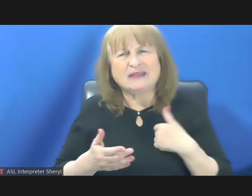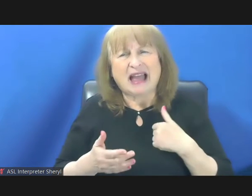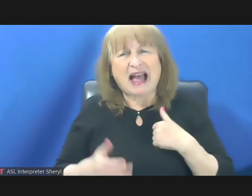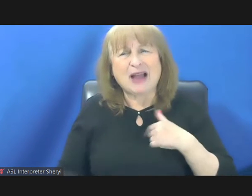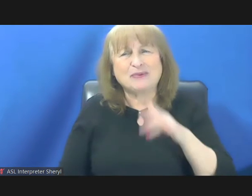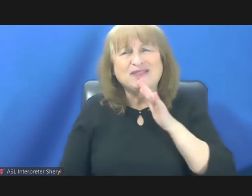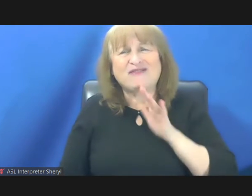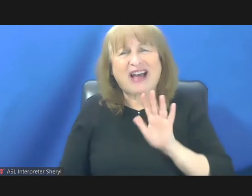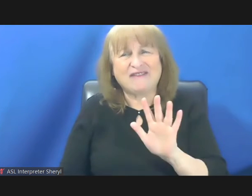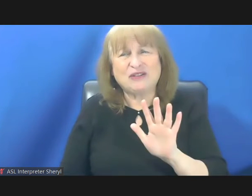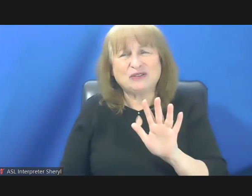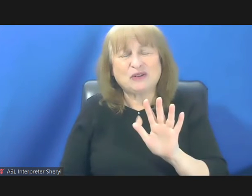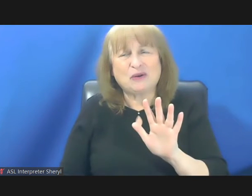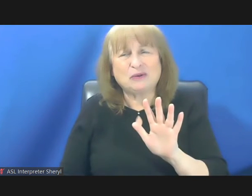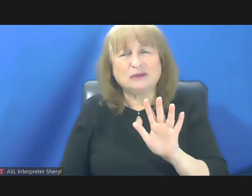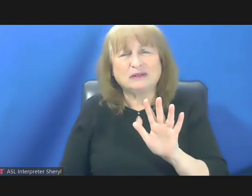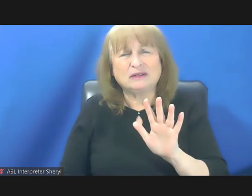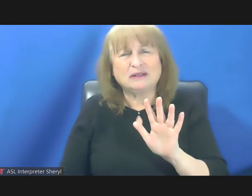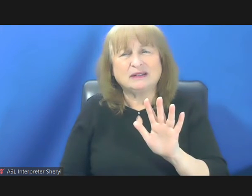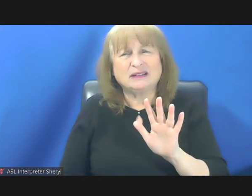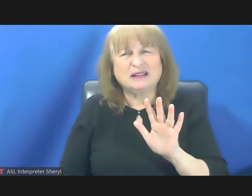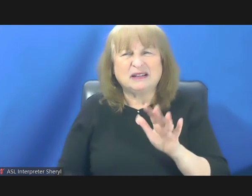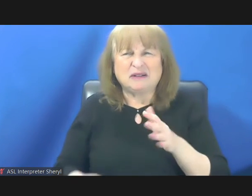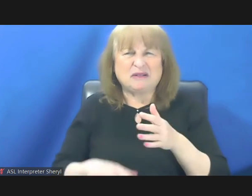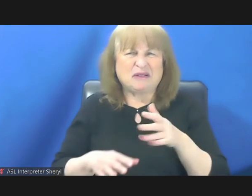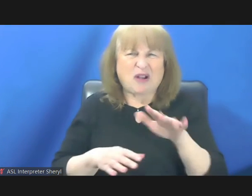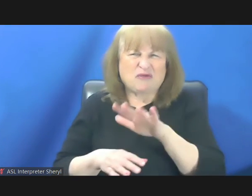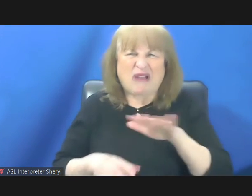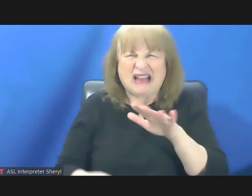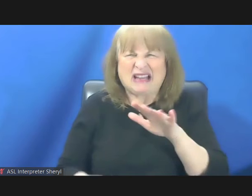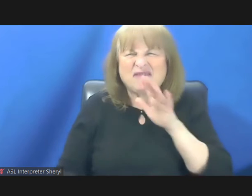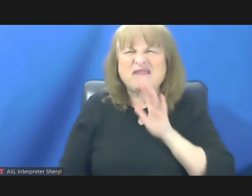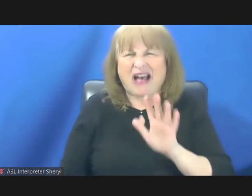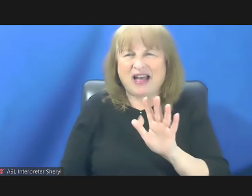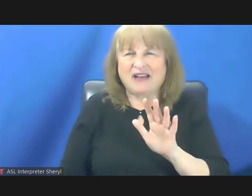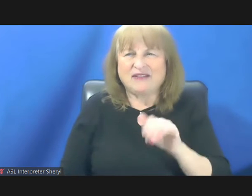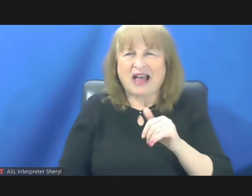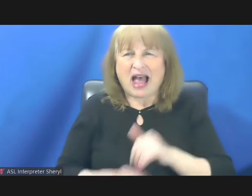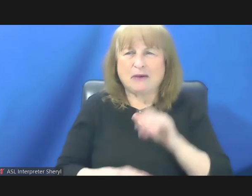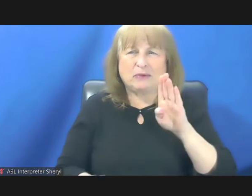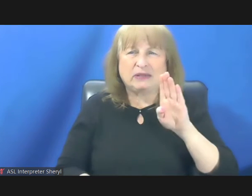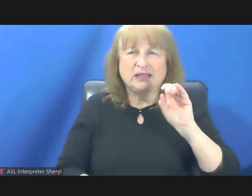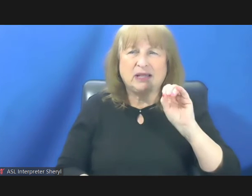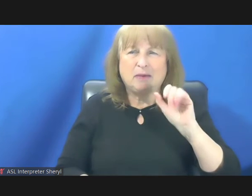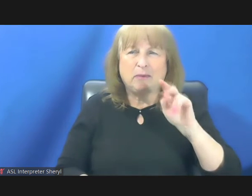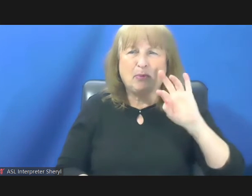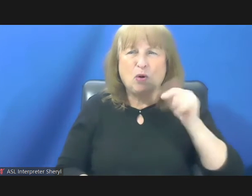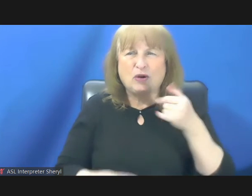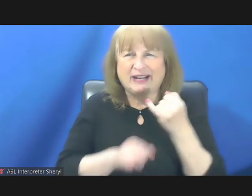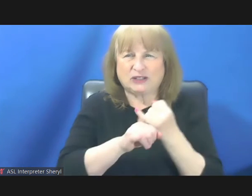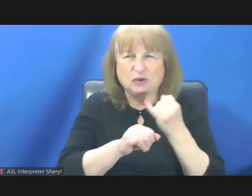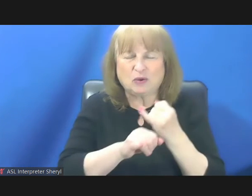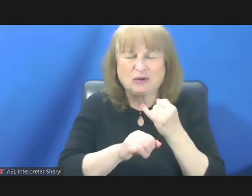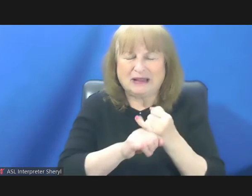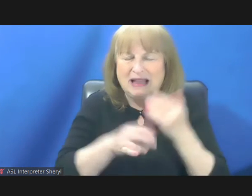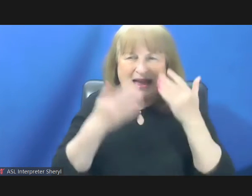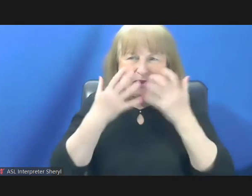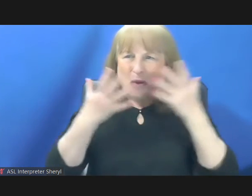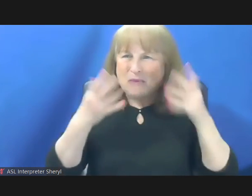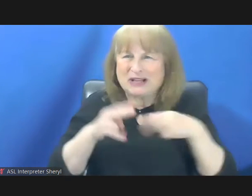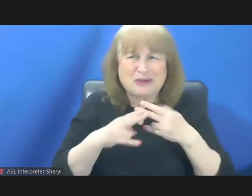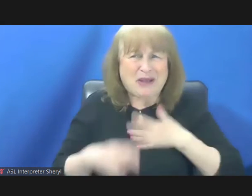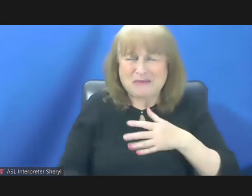old or soon after five that I was in boarding school. So I didn't really know much about my